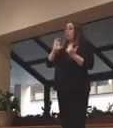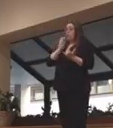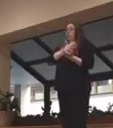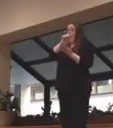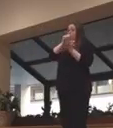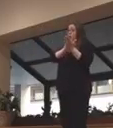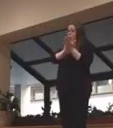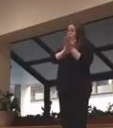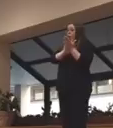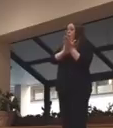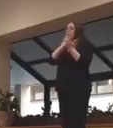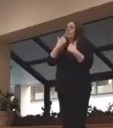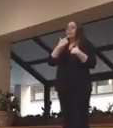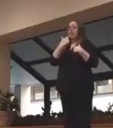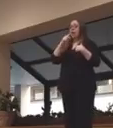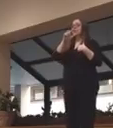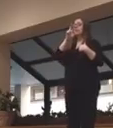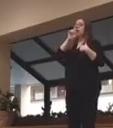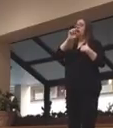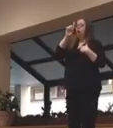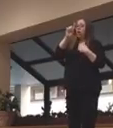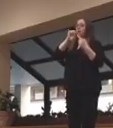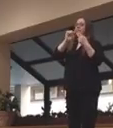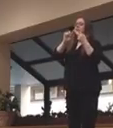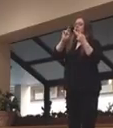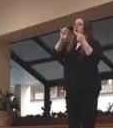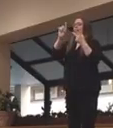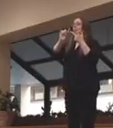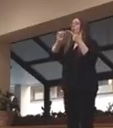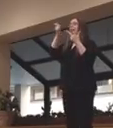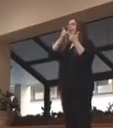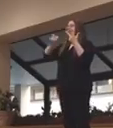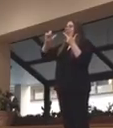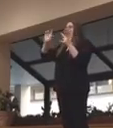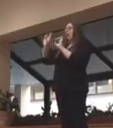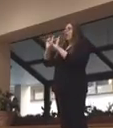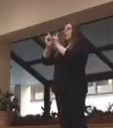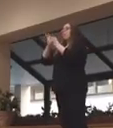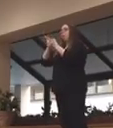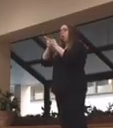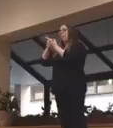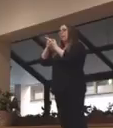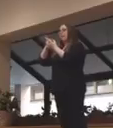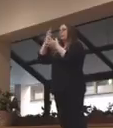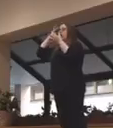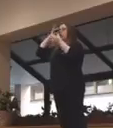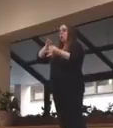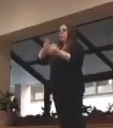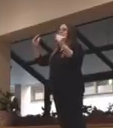certification. Currently, with our law written the way it is, it says RID, NAD, or any